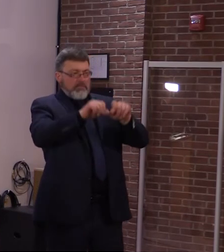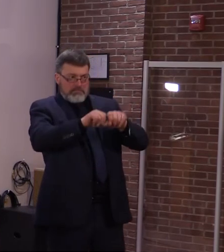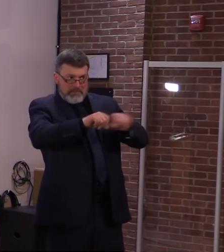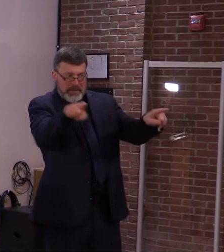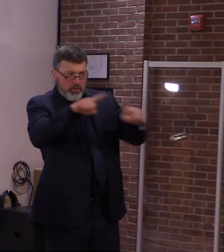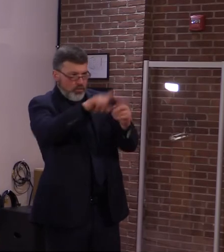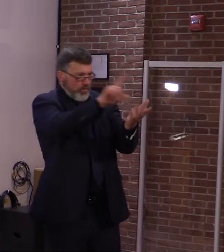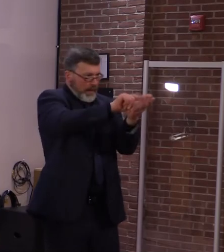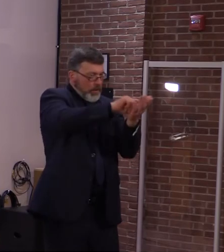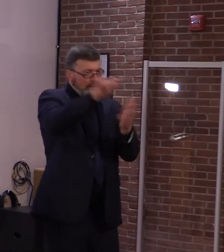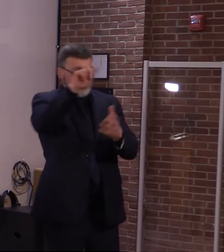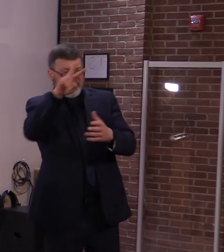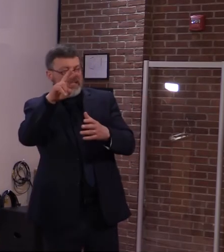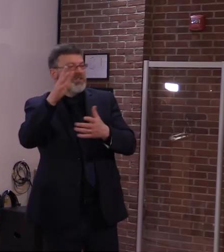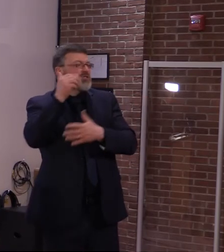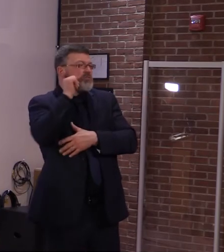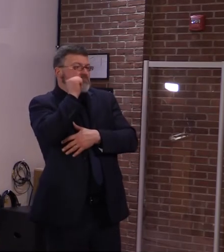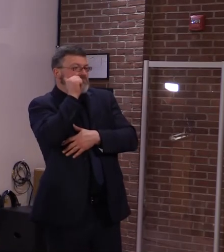Okay, thank you very